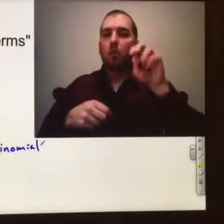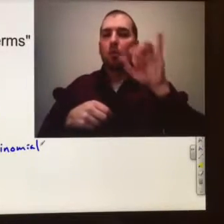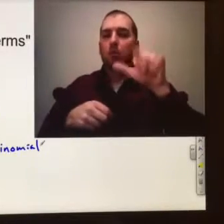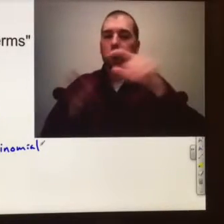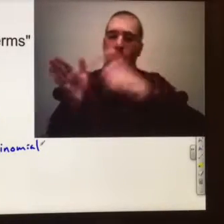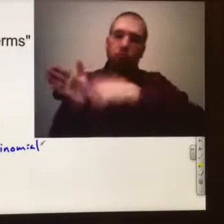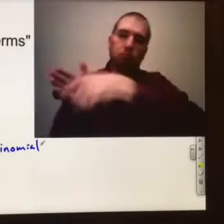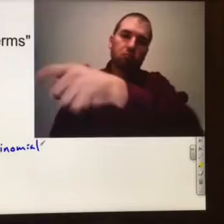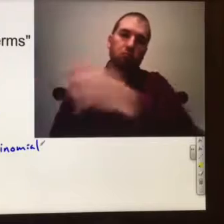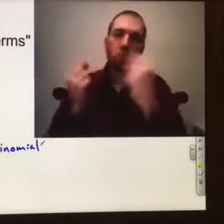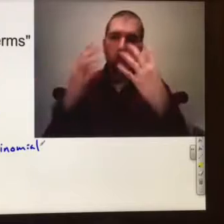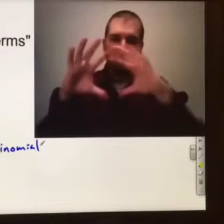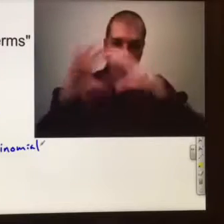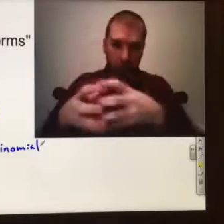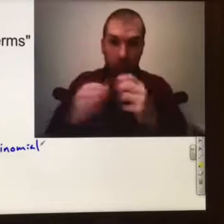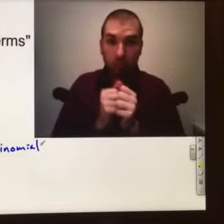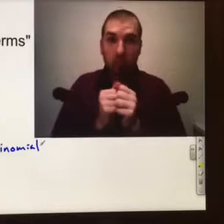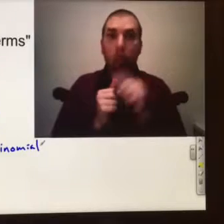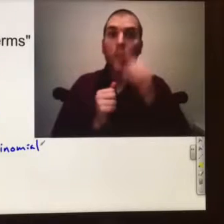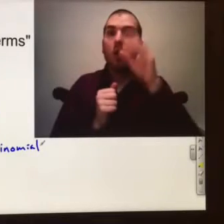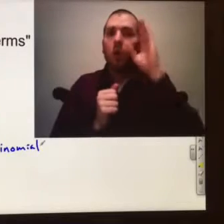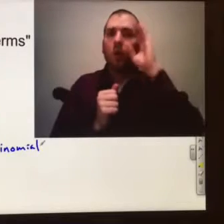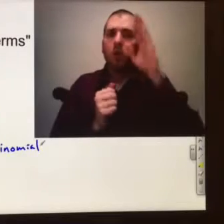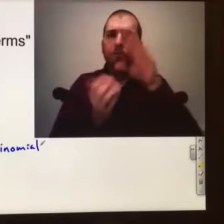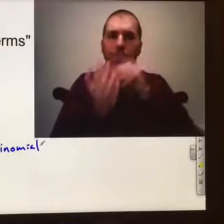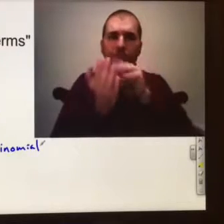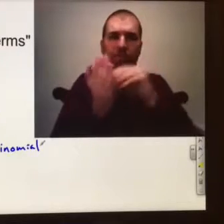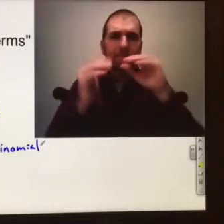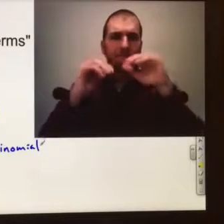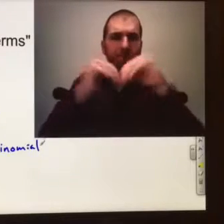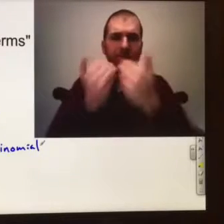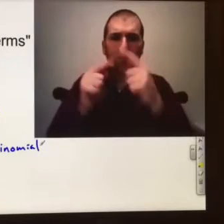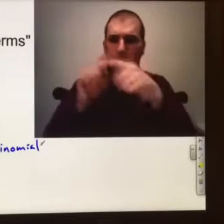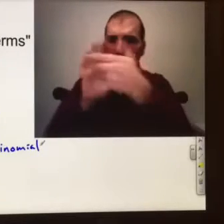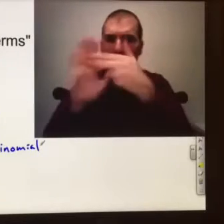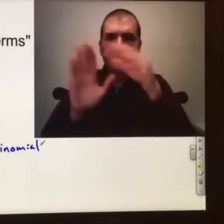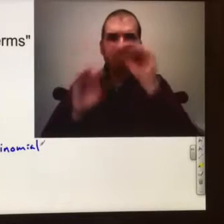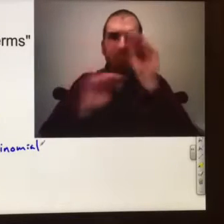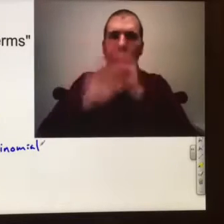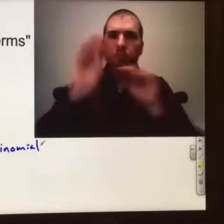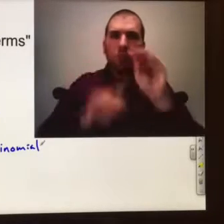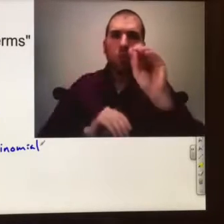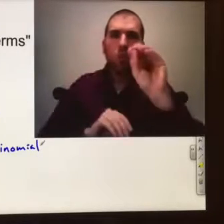But all of these grouped together are called polynomials as the total equation.